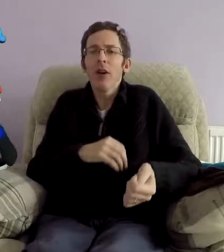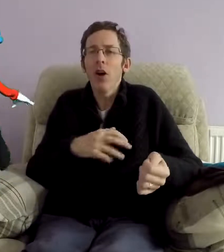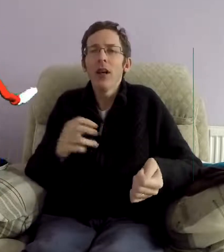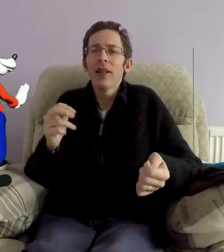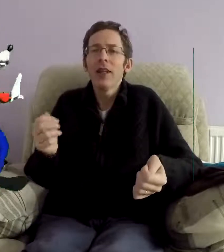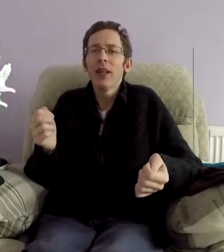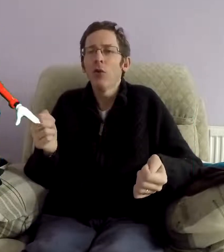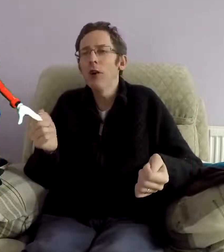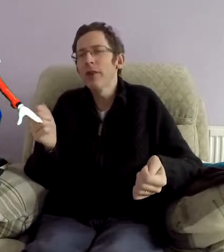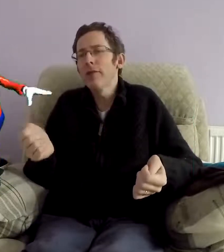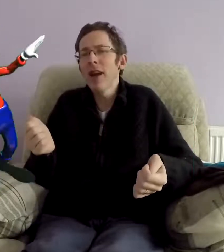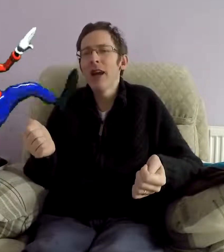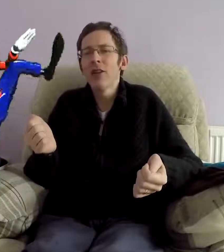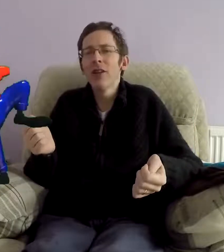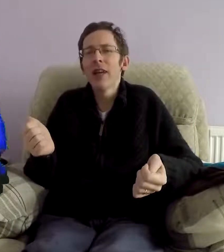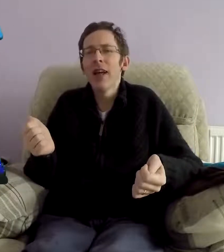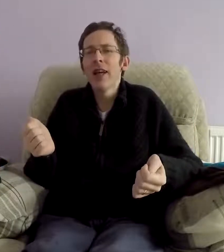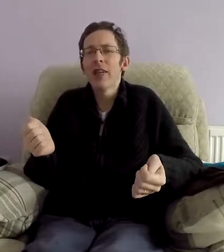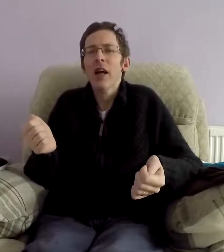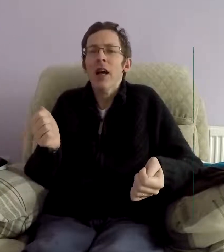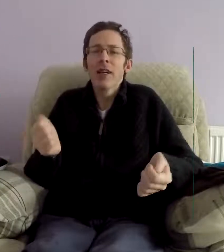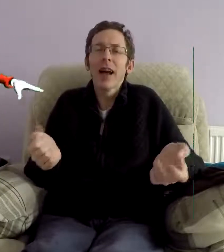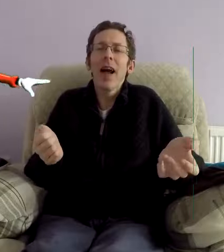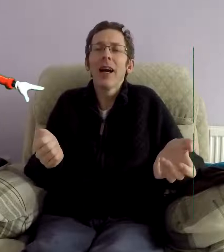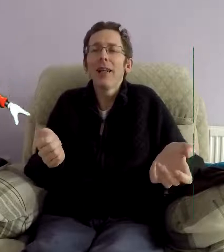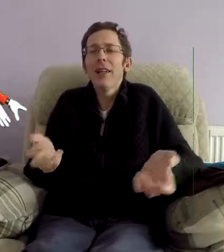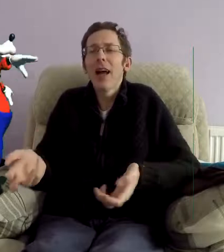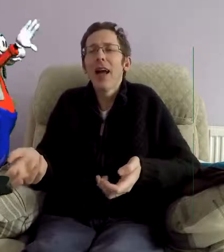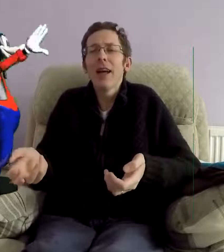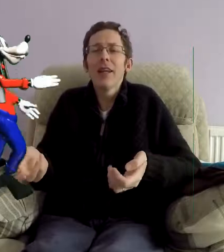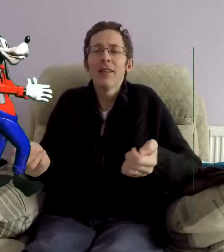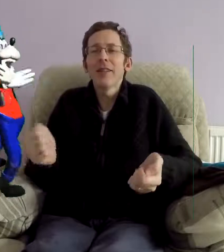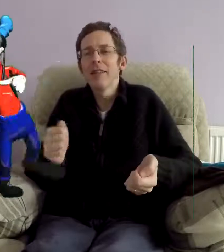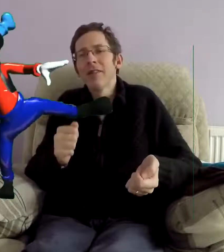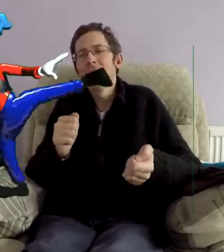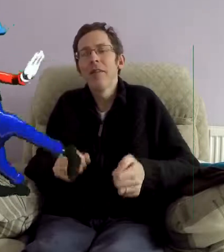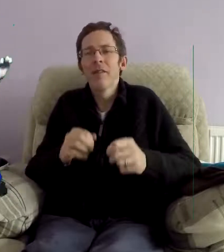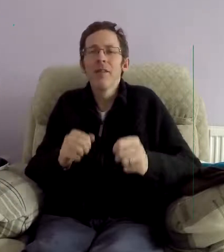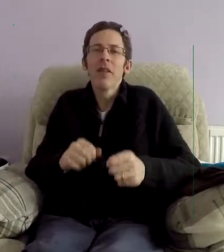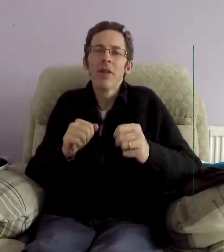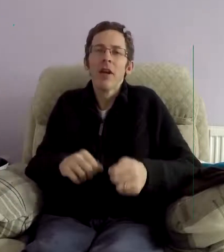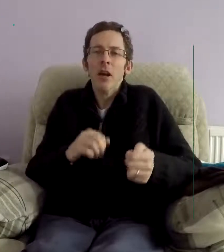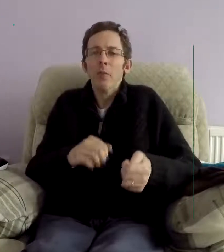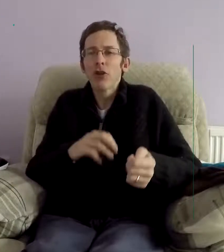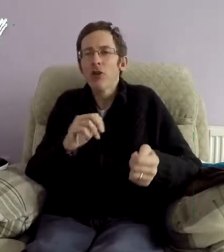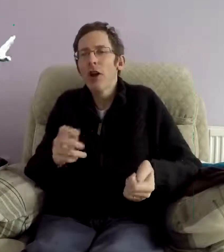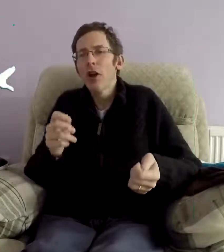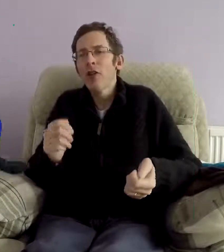All I needed was a friend to lend a guiding hand. But you turned into